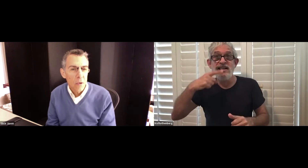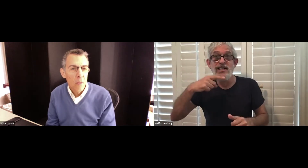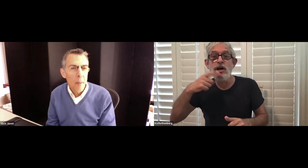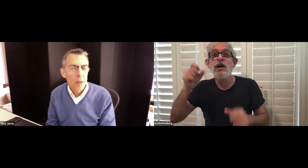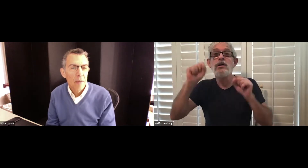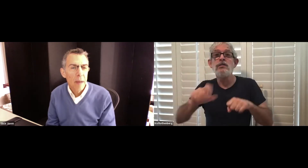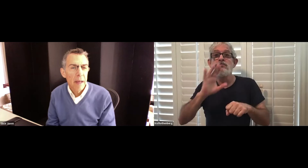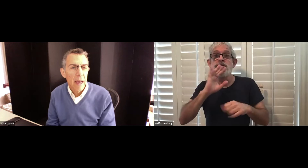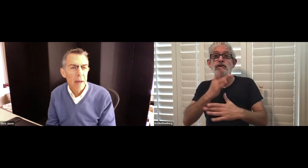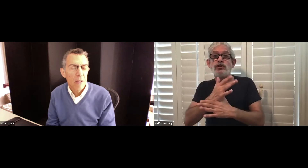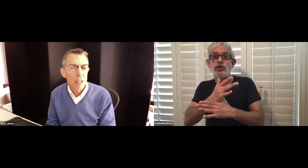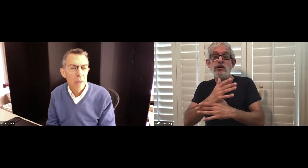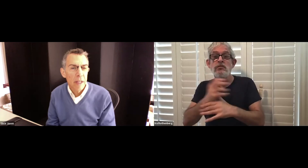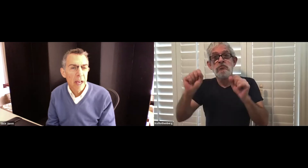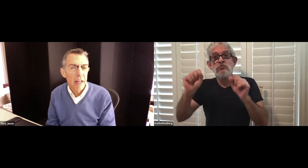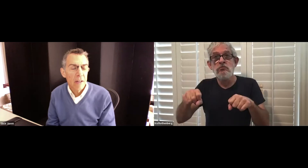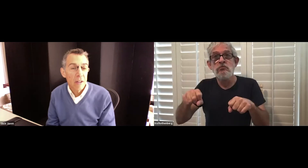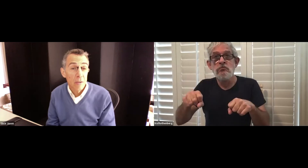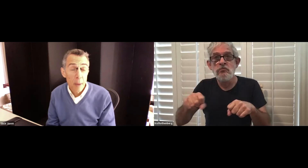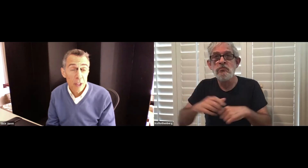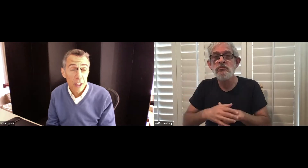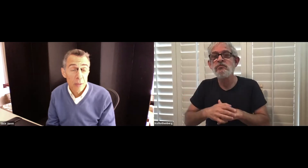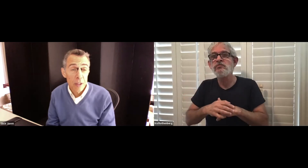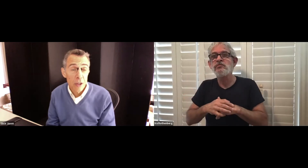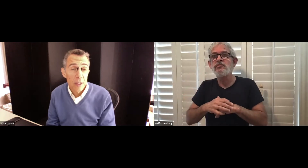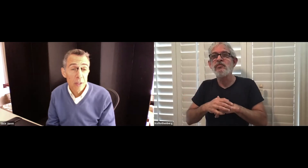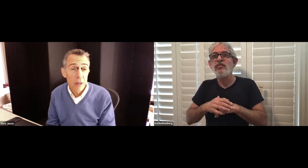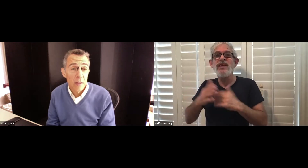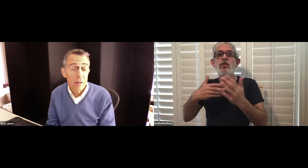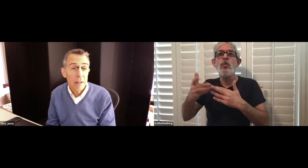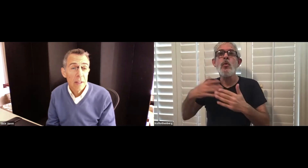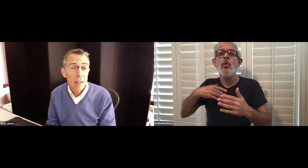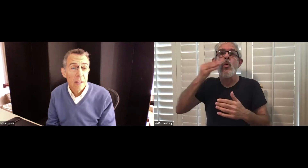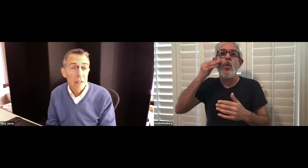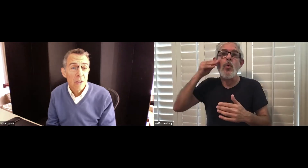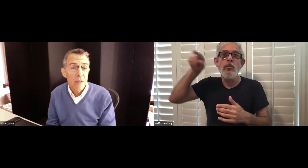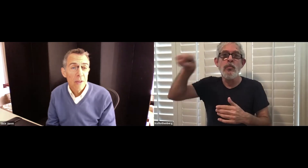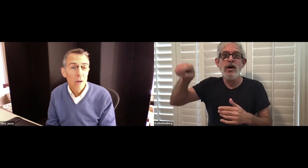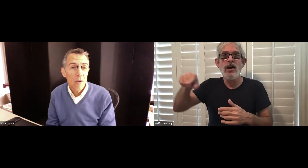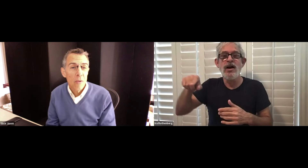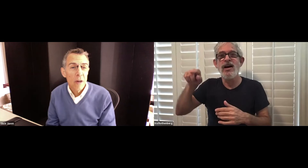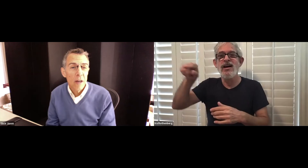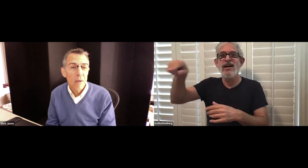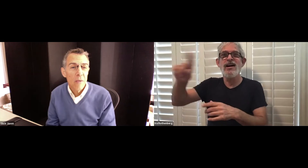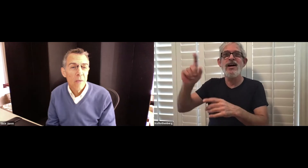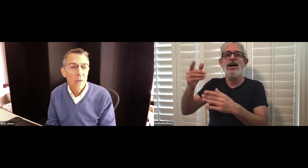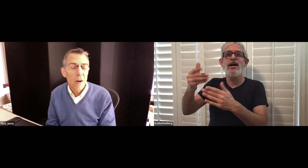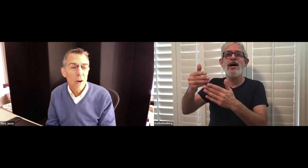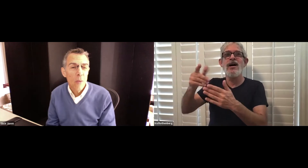remembered that my aunt was hearing and she could speak German as well. So even though our home was